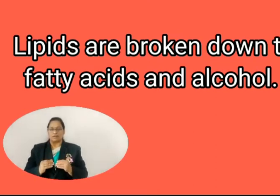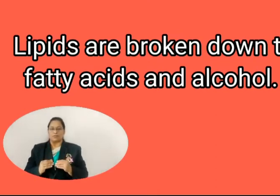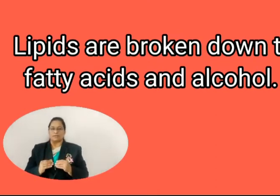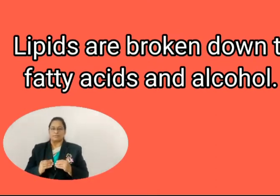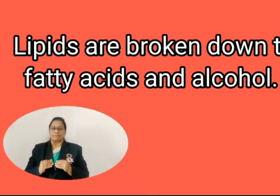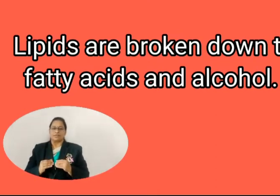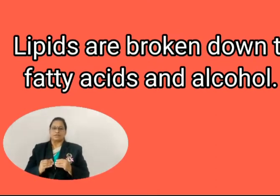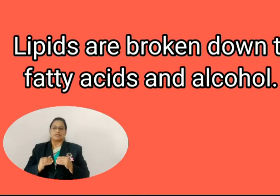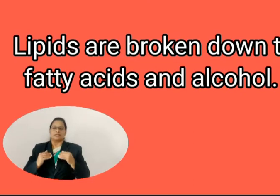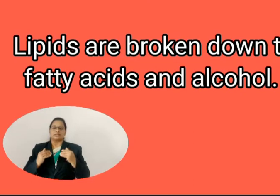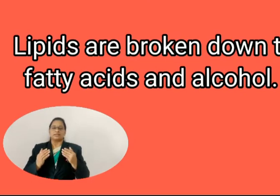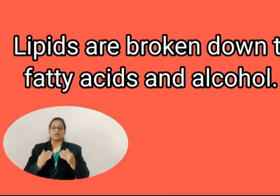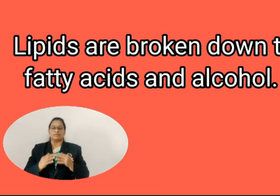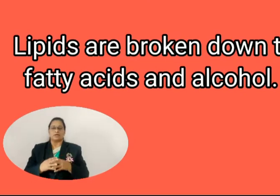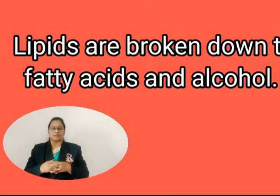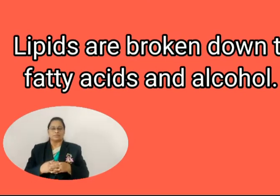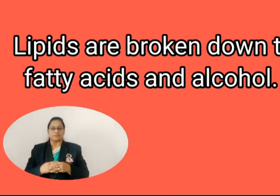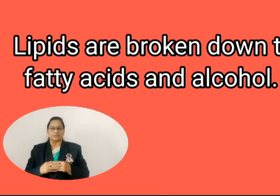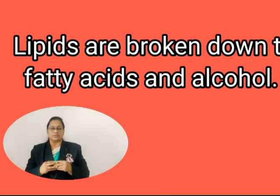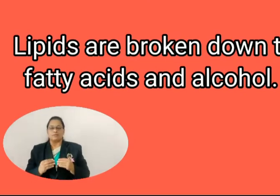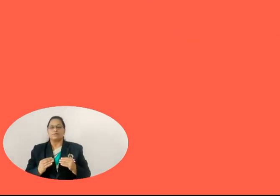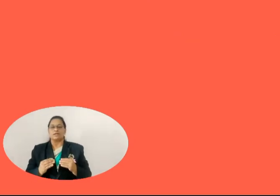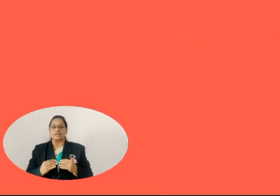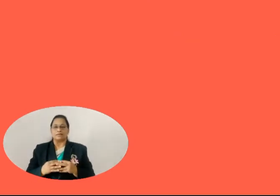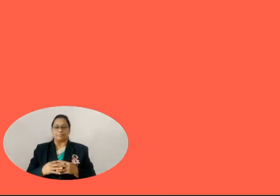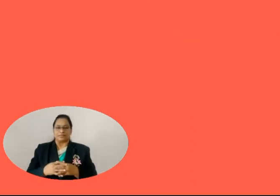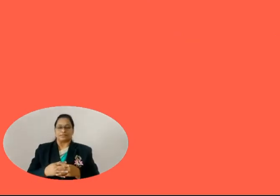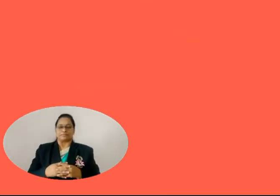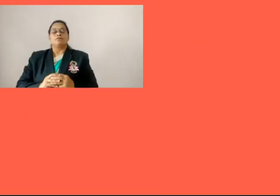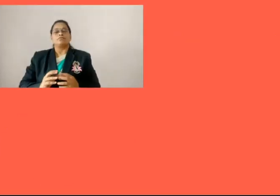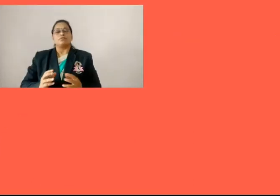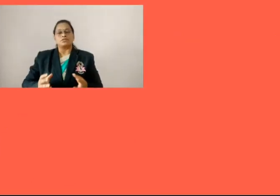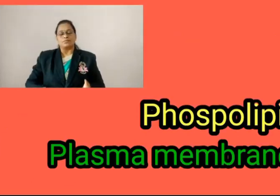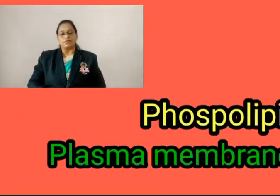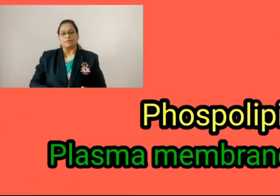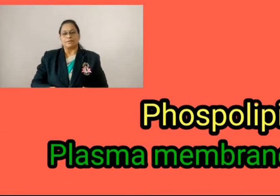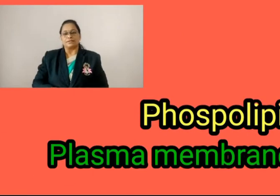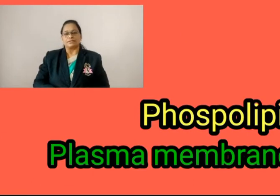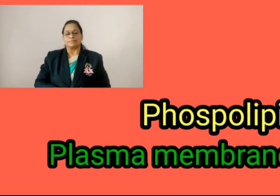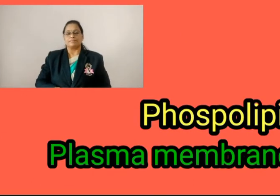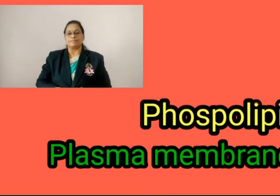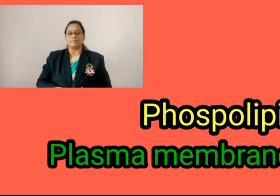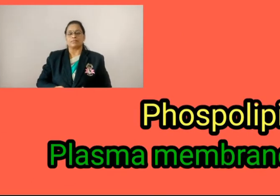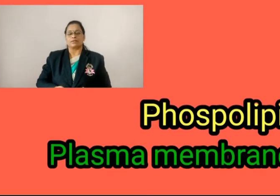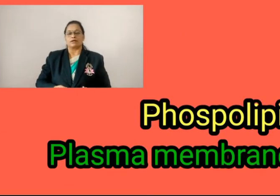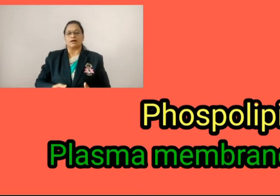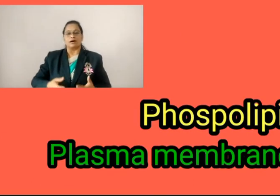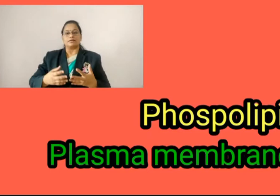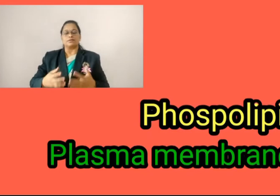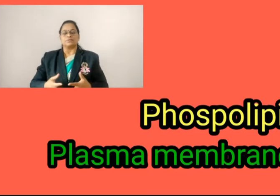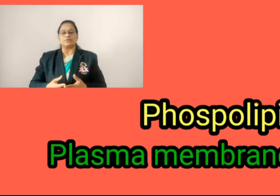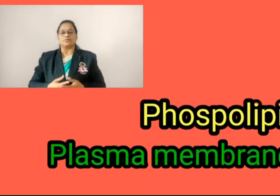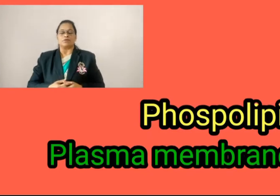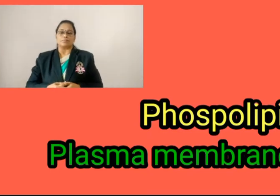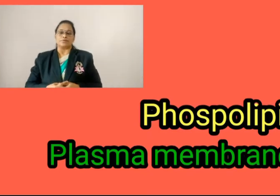body. Let's see what are the uses of lipids. Phospholipids are useful for